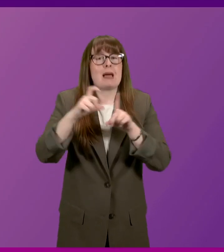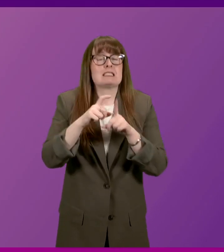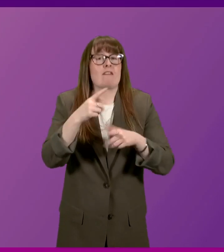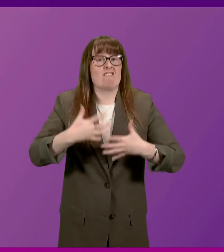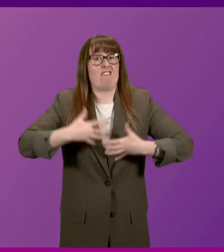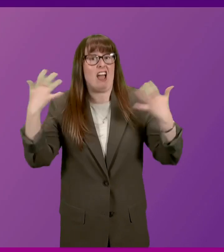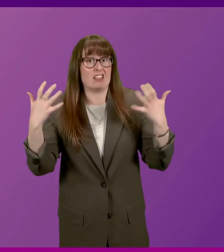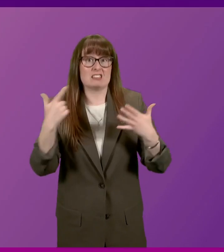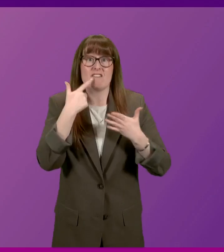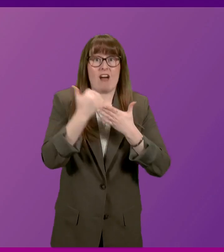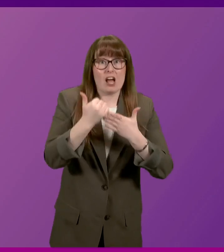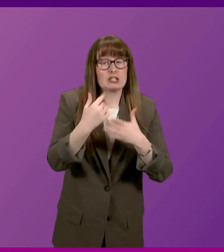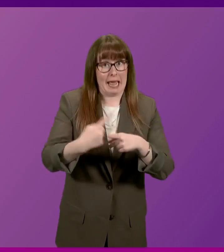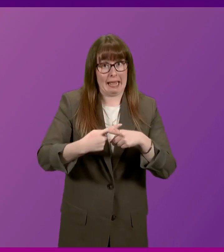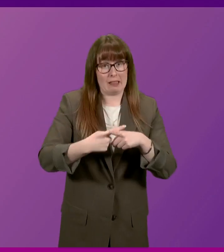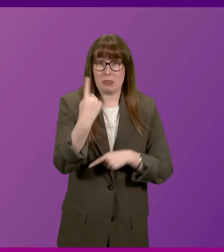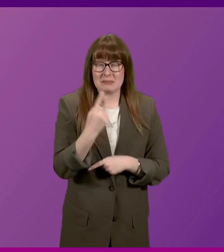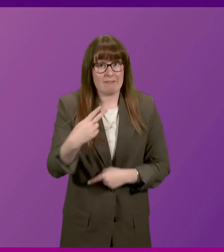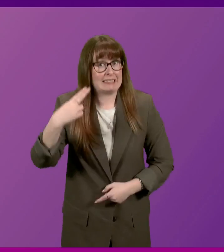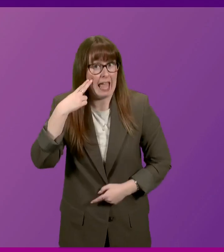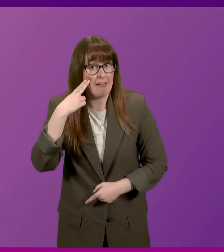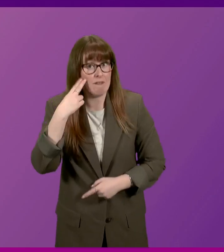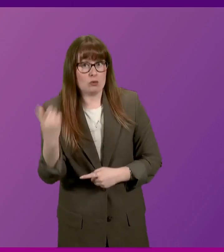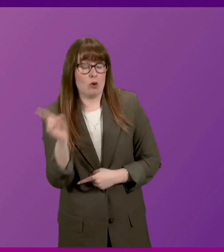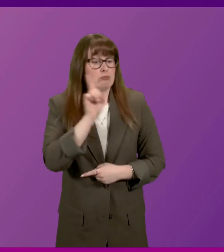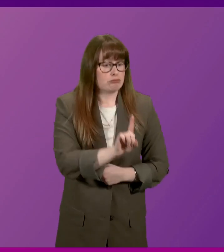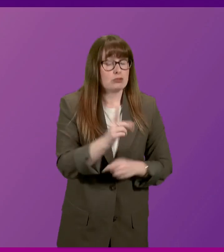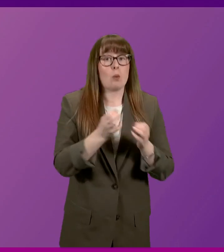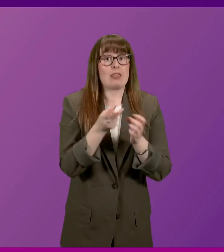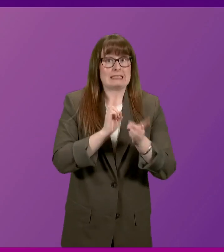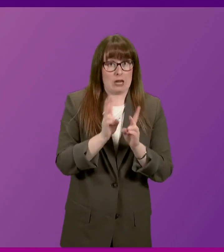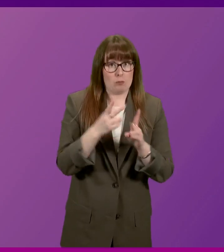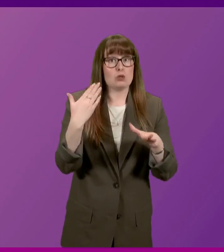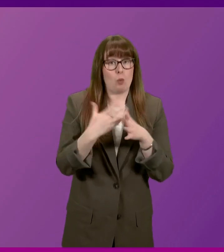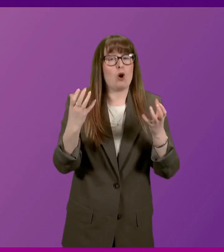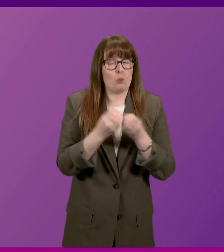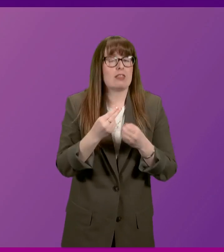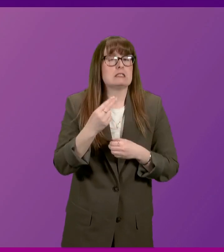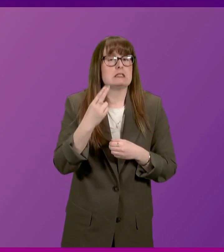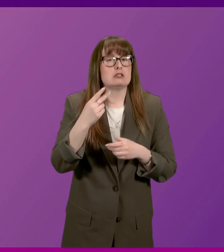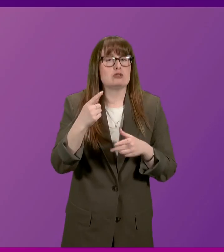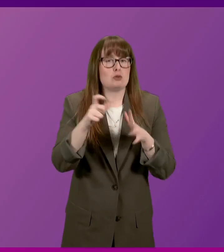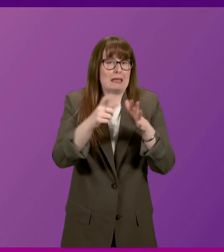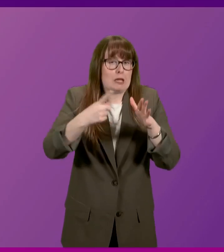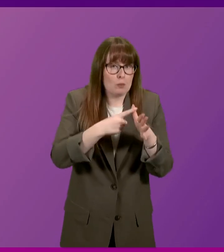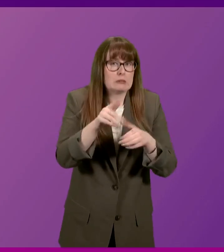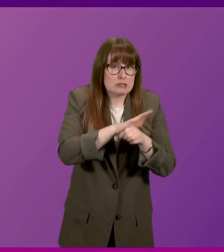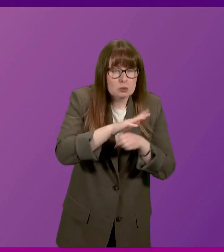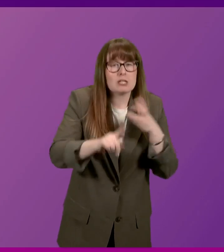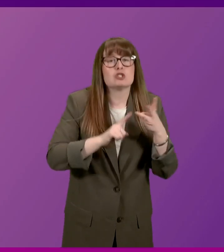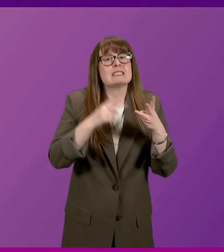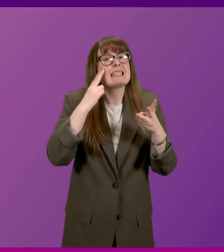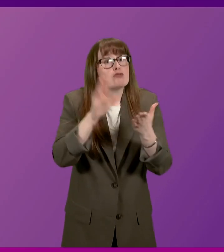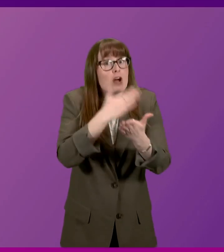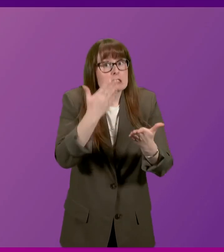in England, who are deaf. So we brought them together with interpreters who had worked in domestic abuse situations, deaf translators,